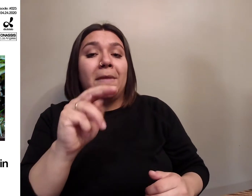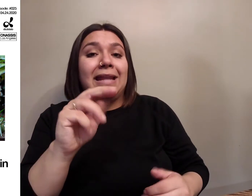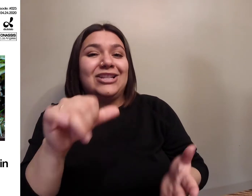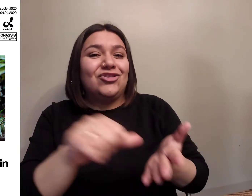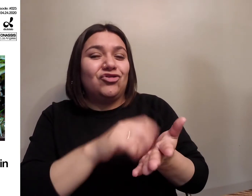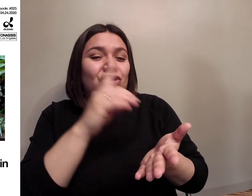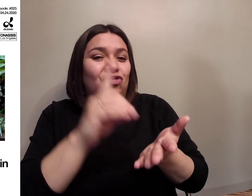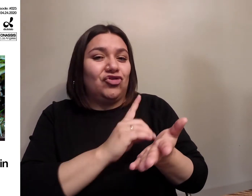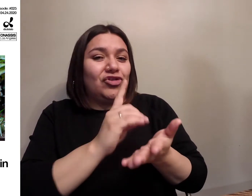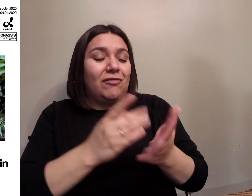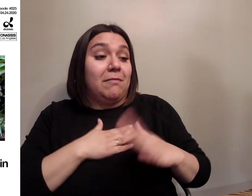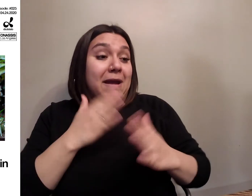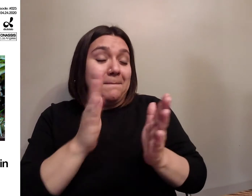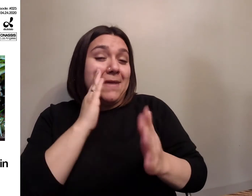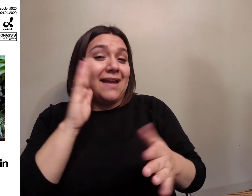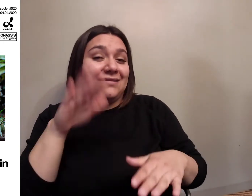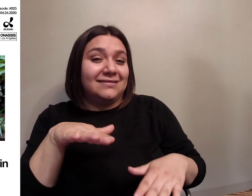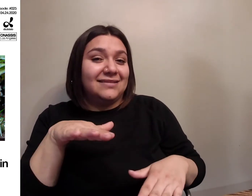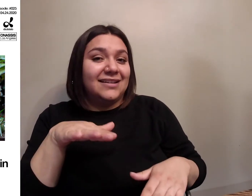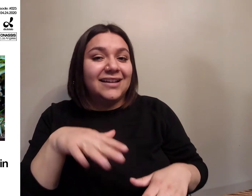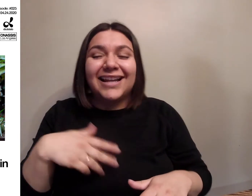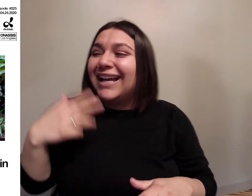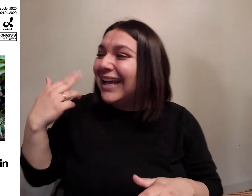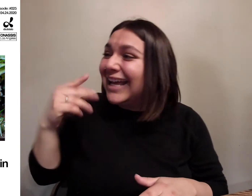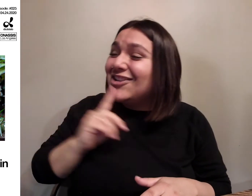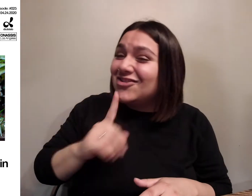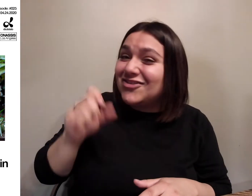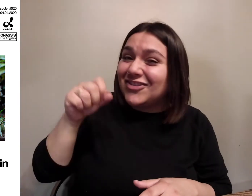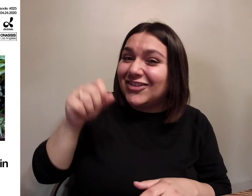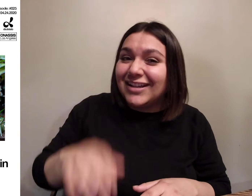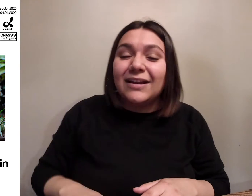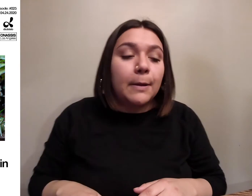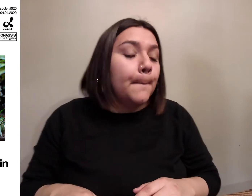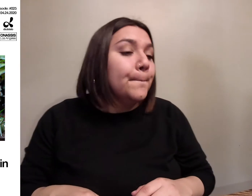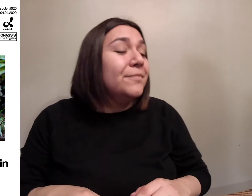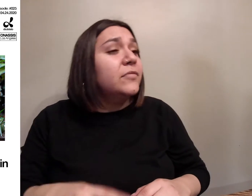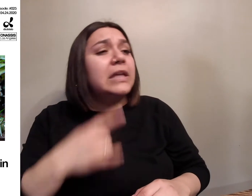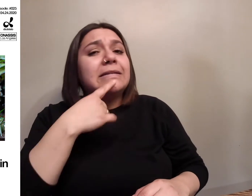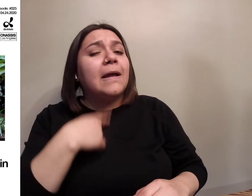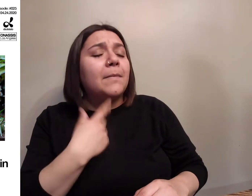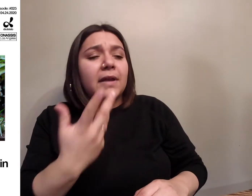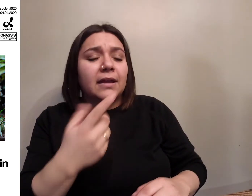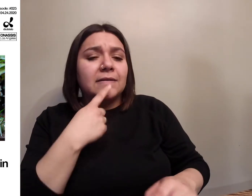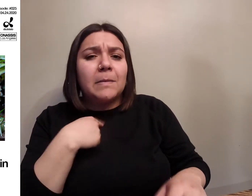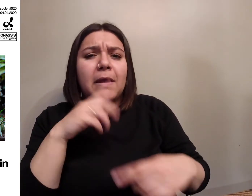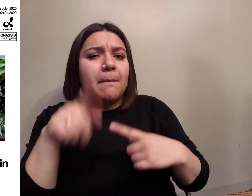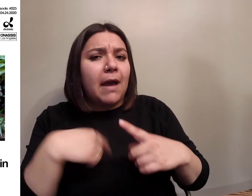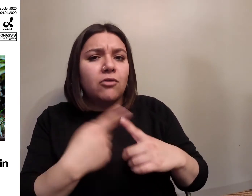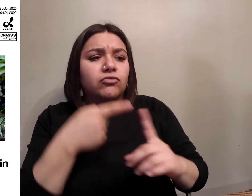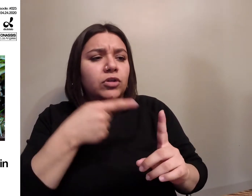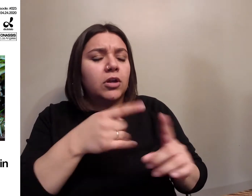Ottoman words. You said, "I used to sleep with an Ottoman dictionary in my bed."